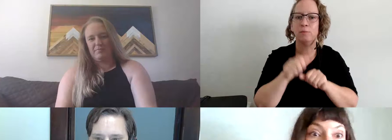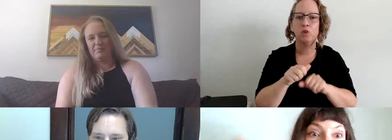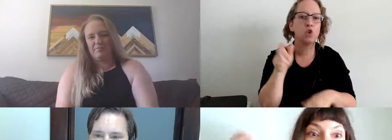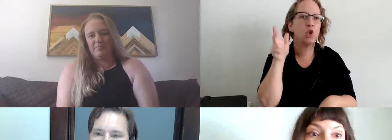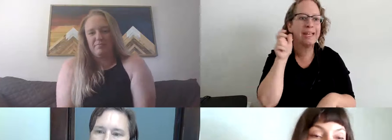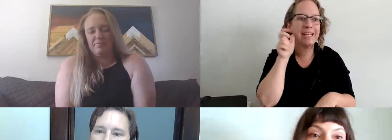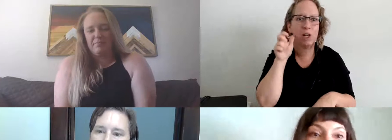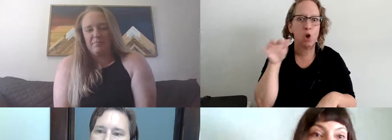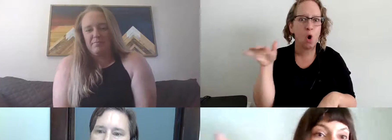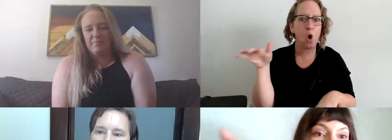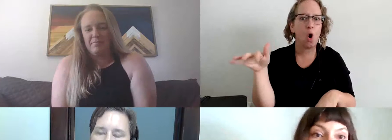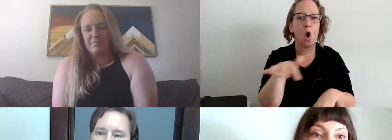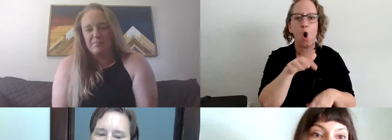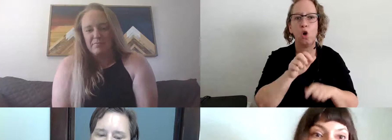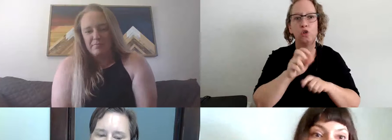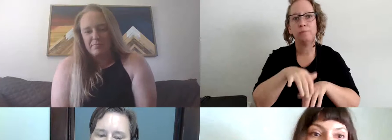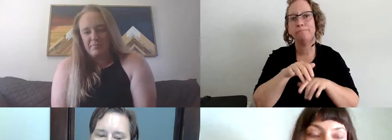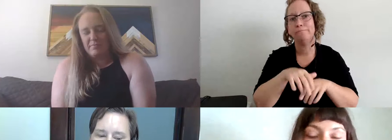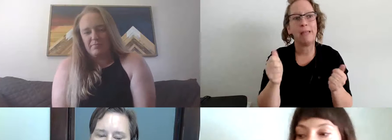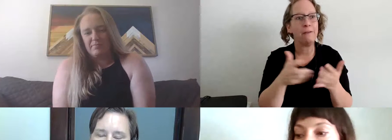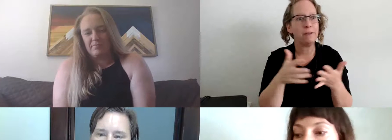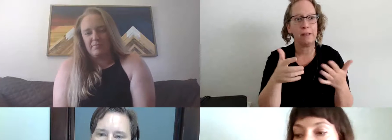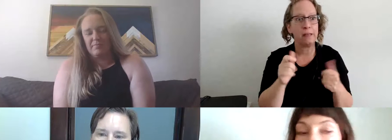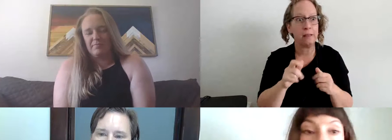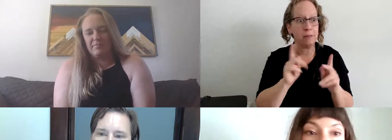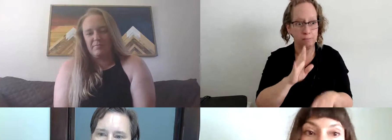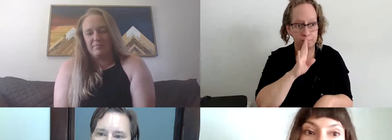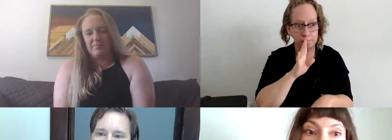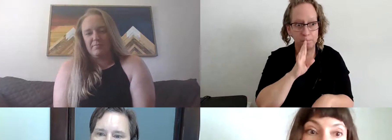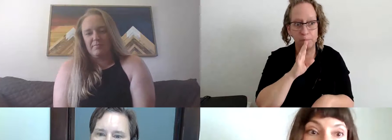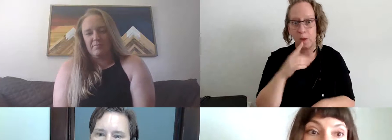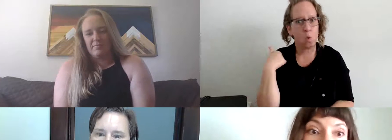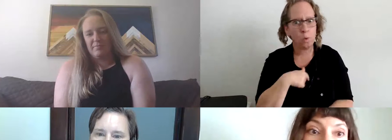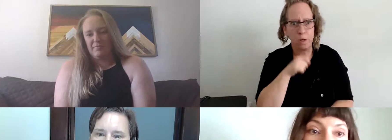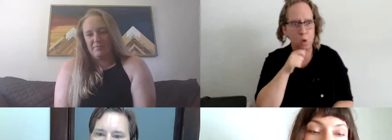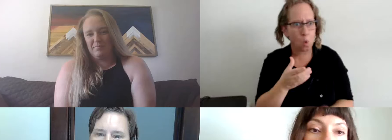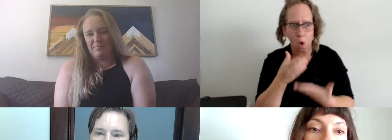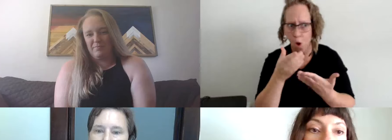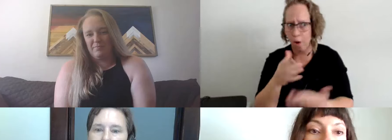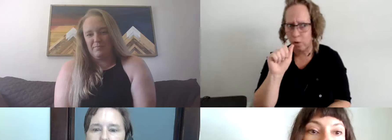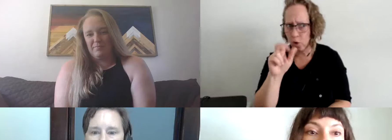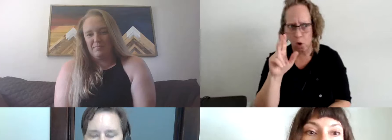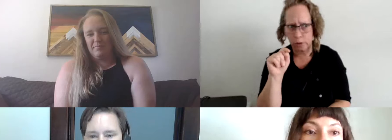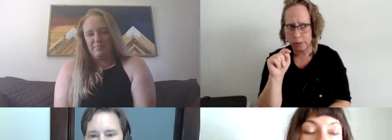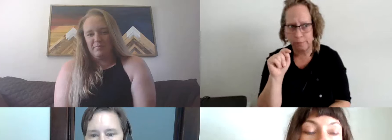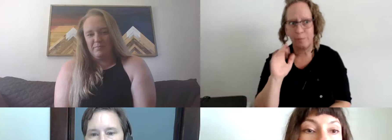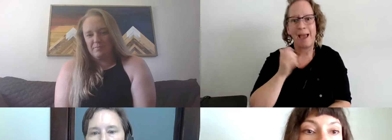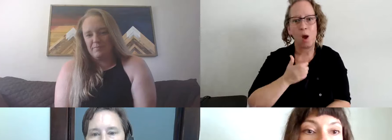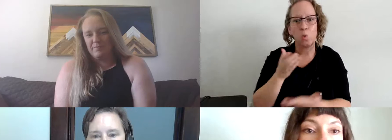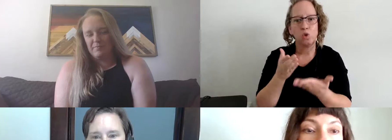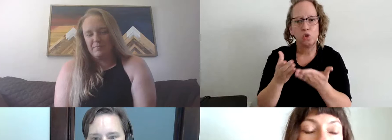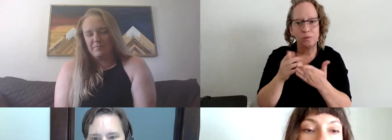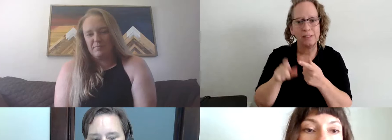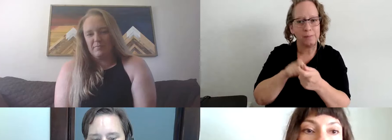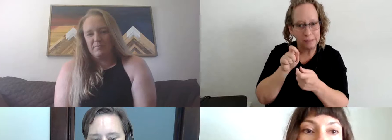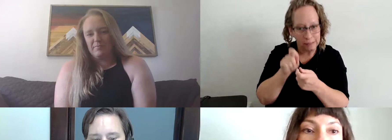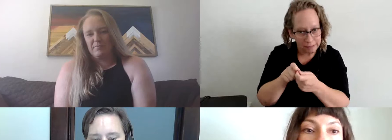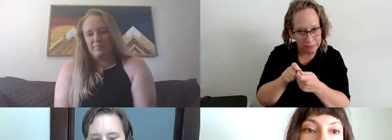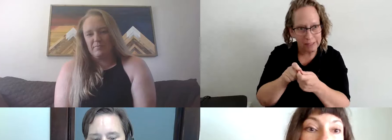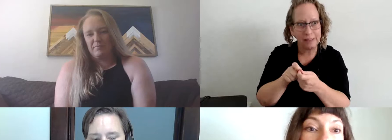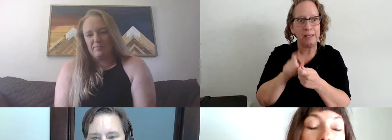hear everything in the room and just caption everything that's being said. We do not offer card. Our services are